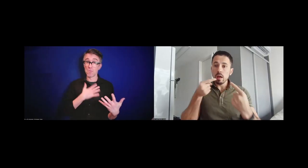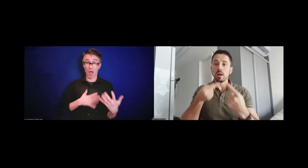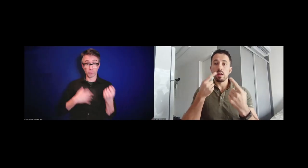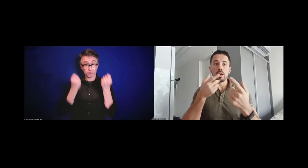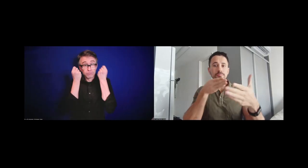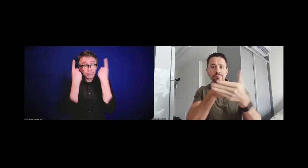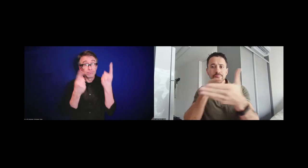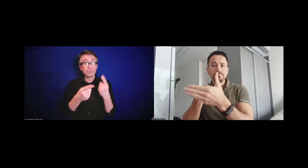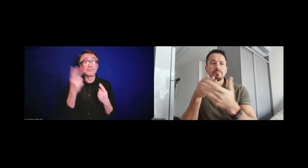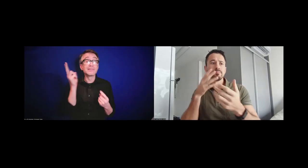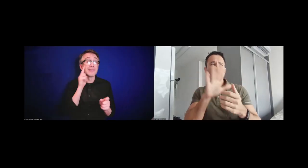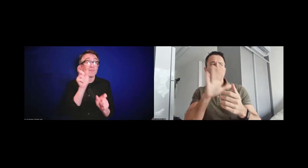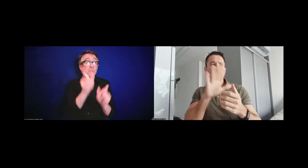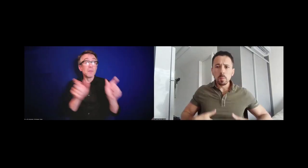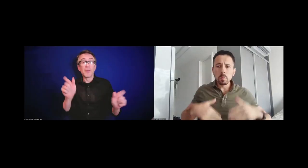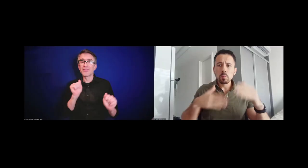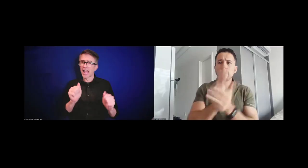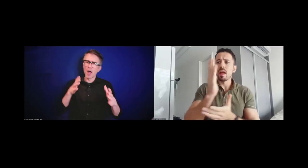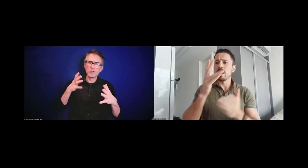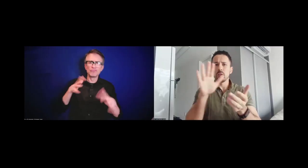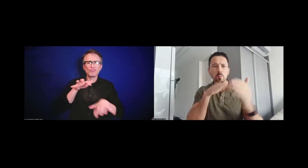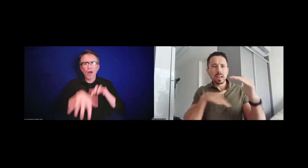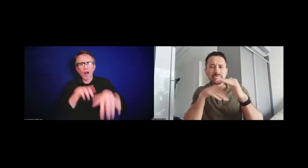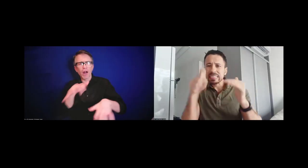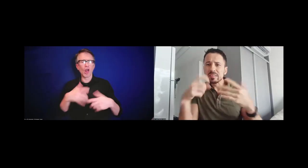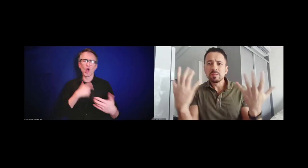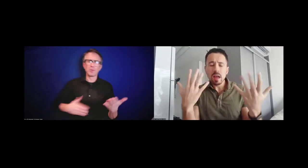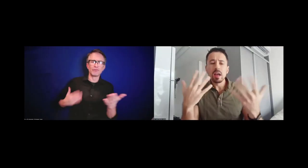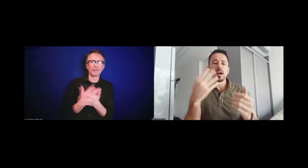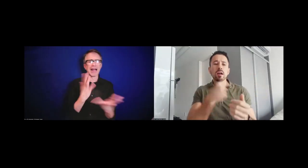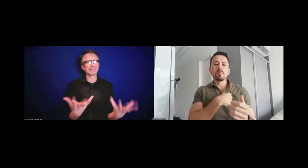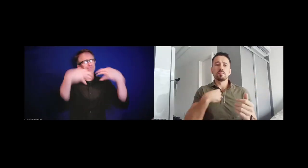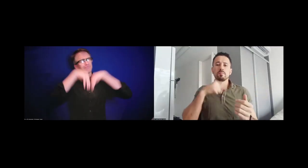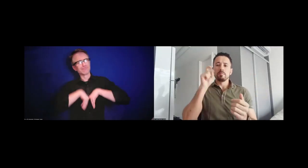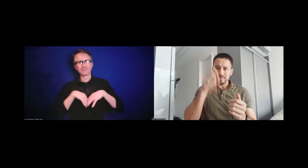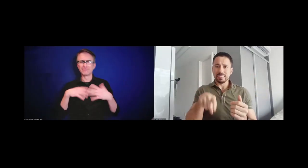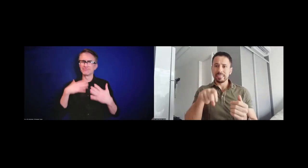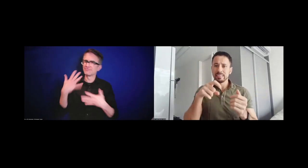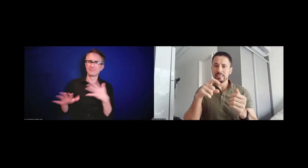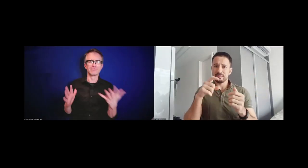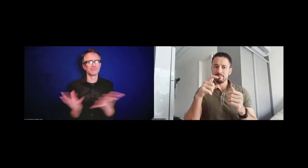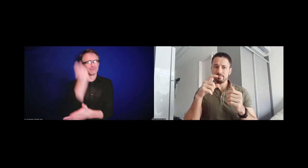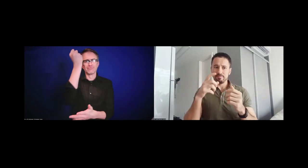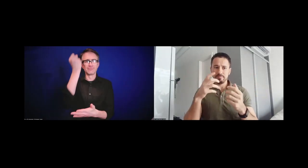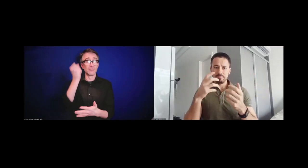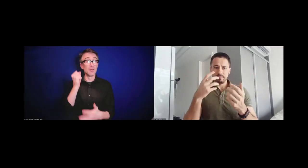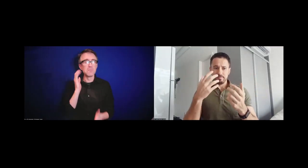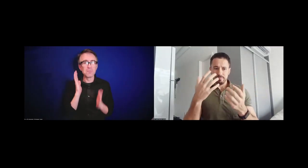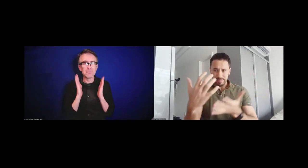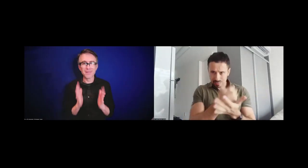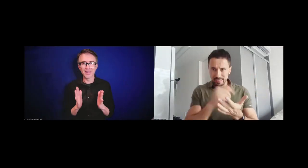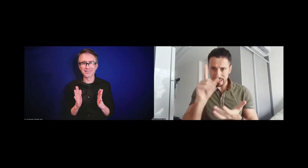It's important to understand the struggles and the barriers and the basic needs that deaf people have.